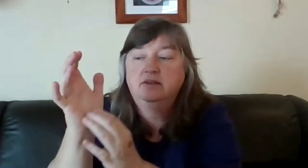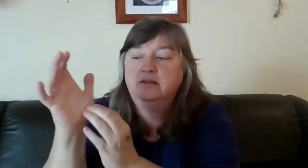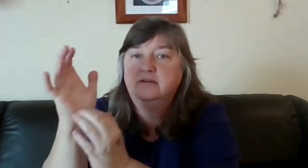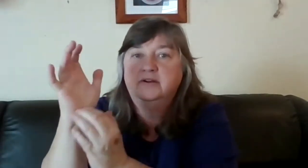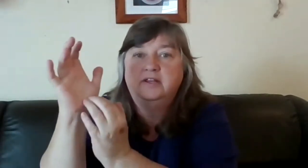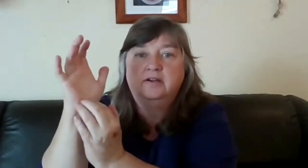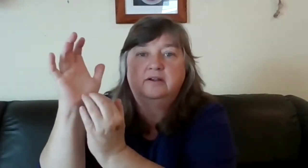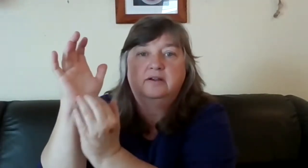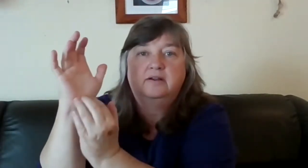Right here.